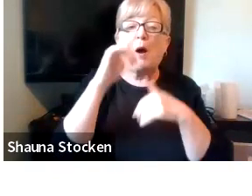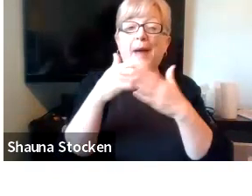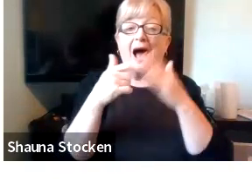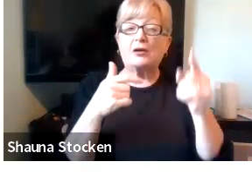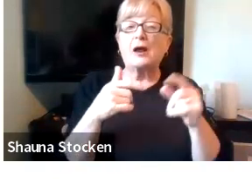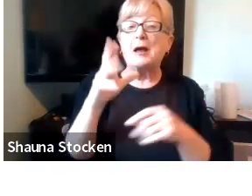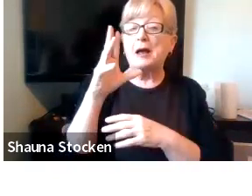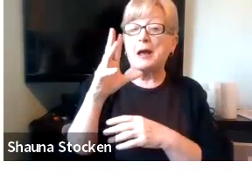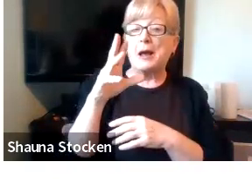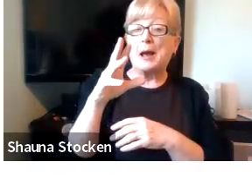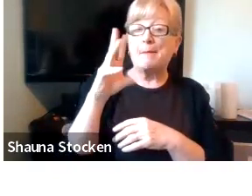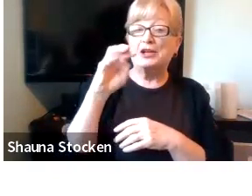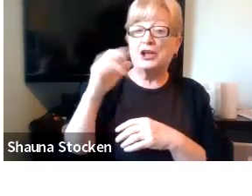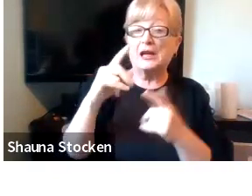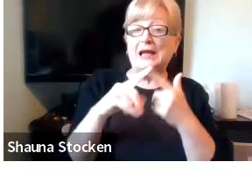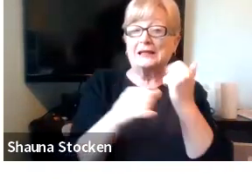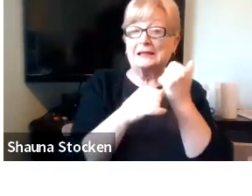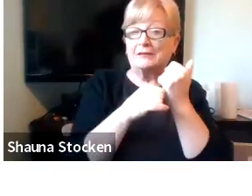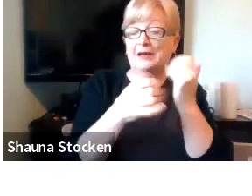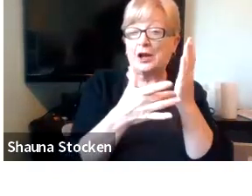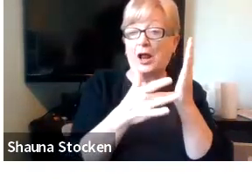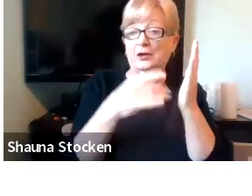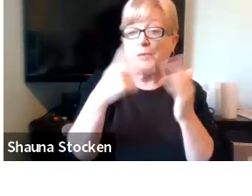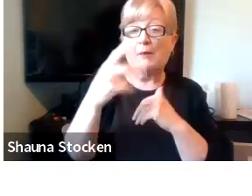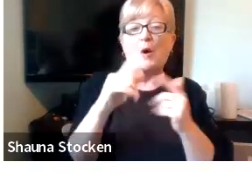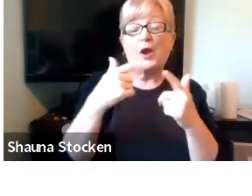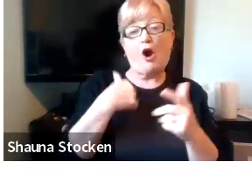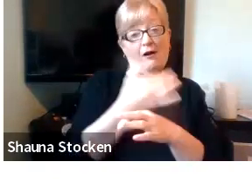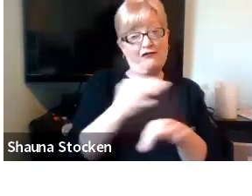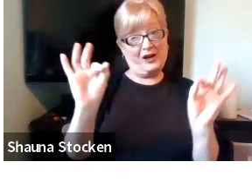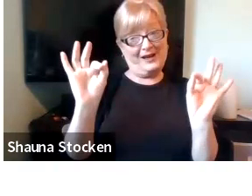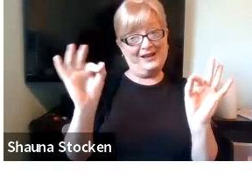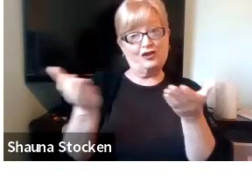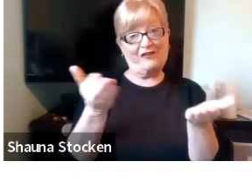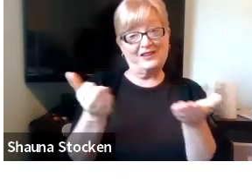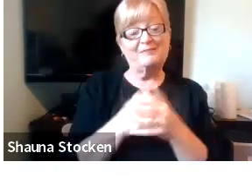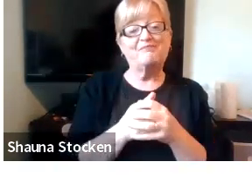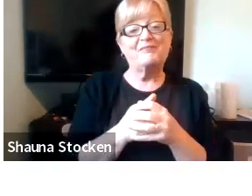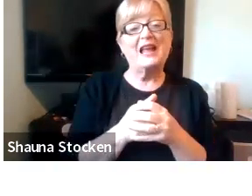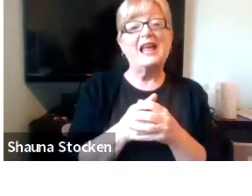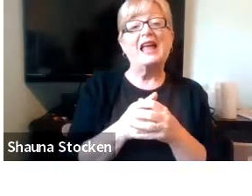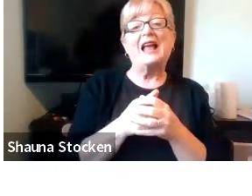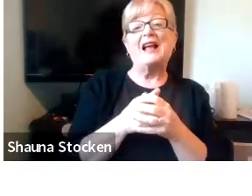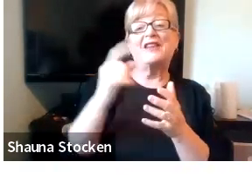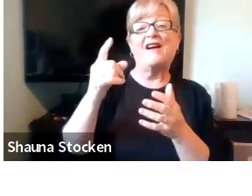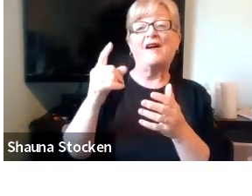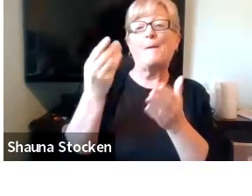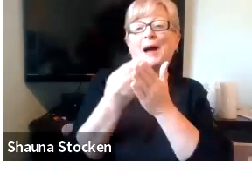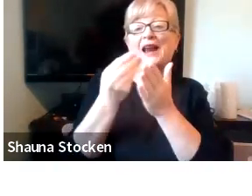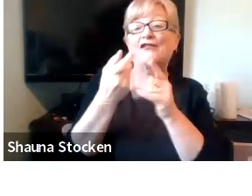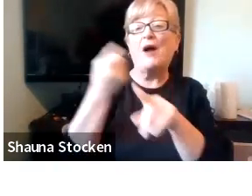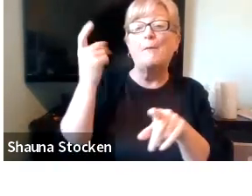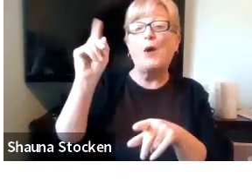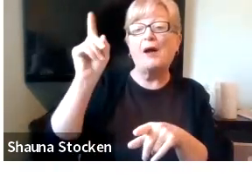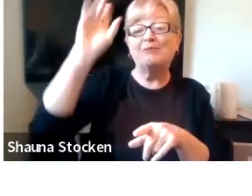Technology Program is that we are a free service. It's federally funded, and so